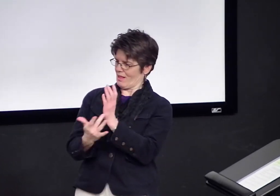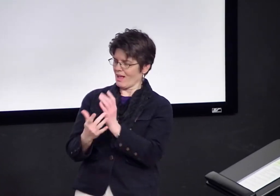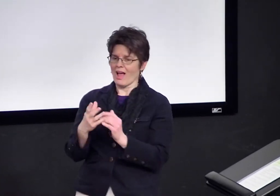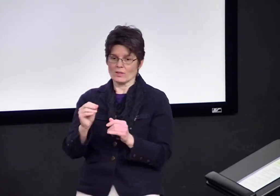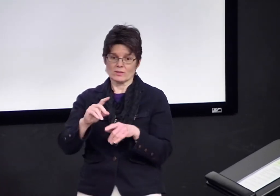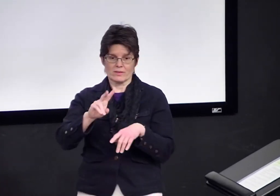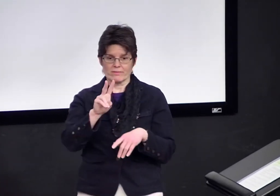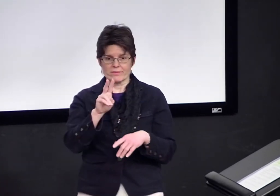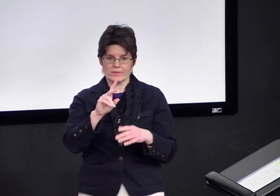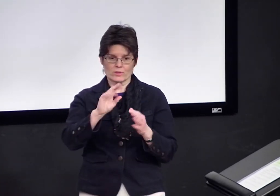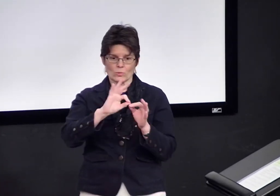in VRS have?